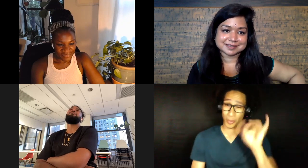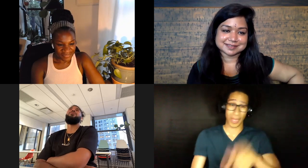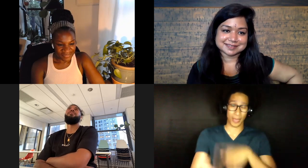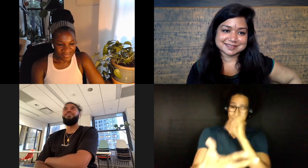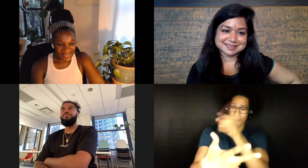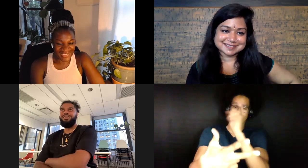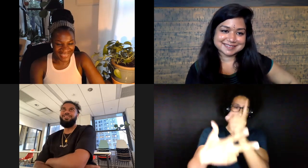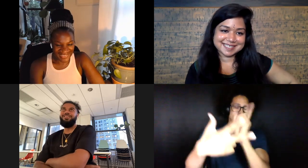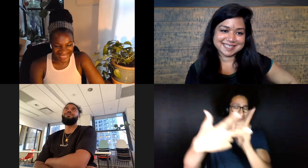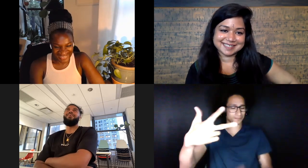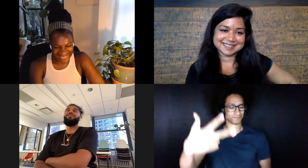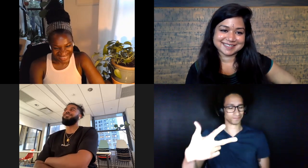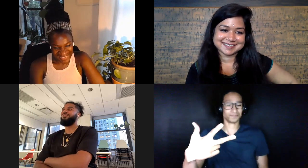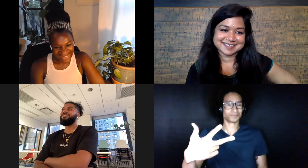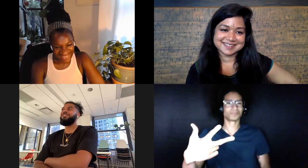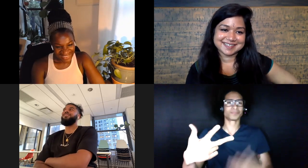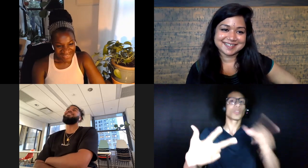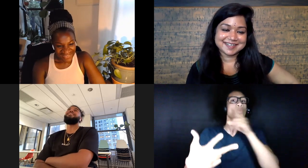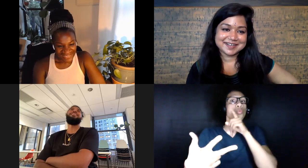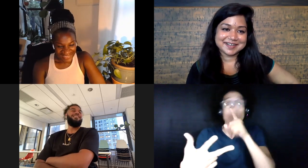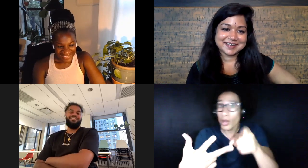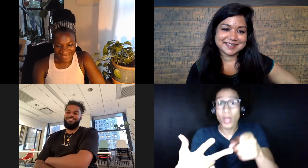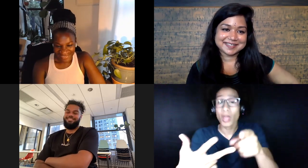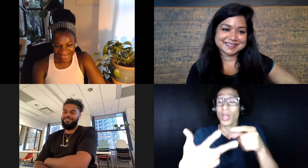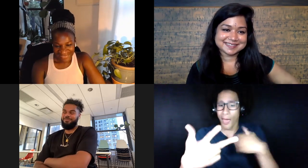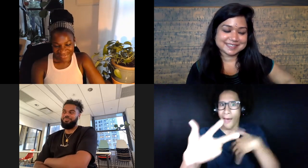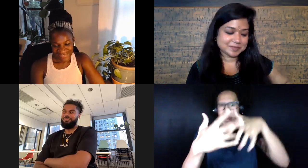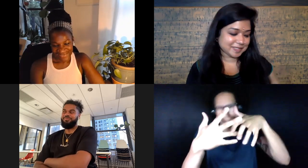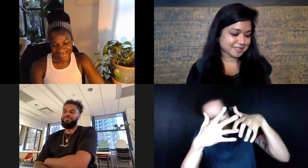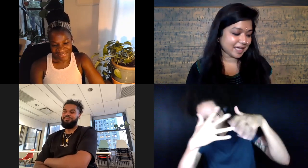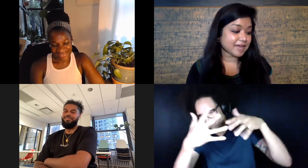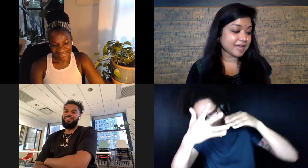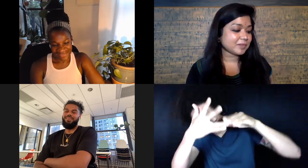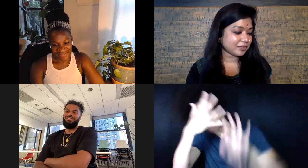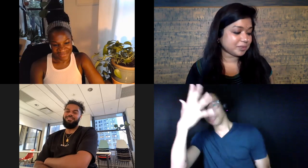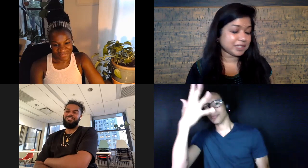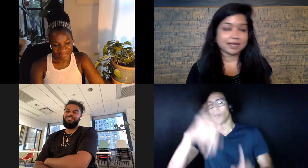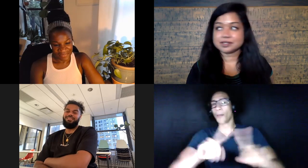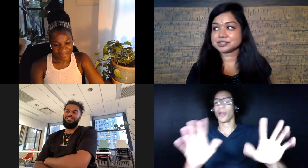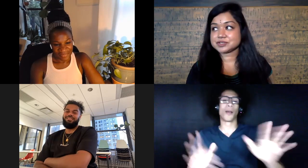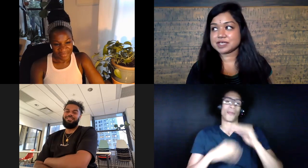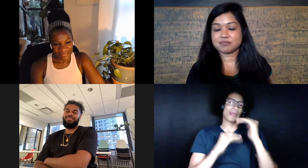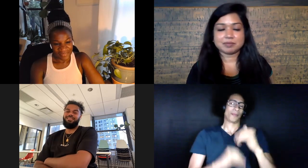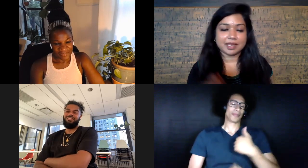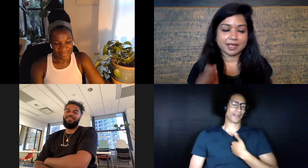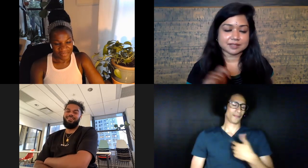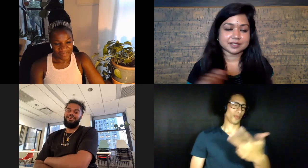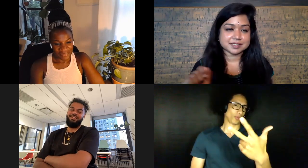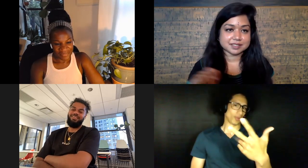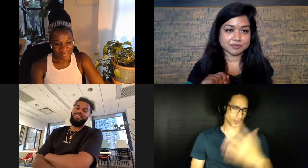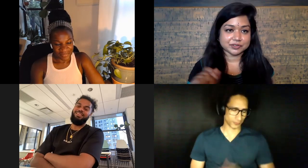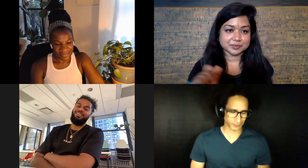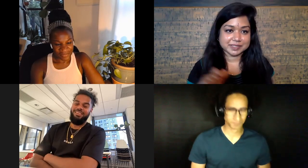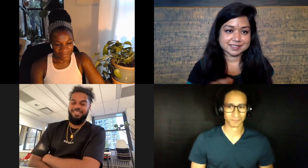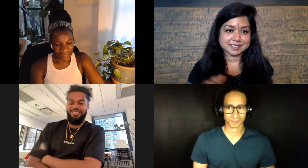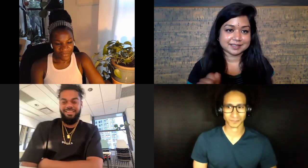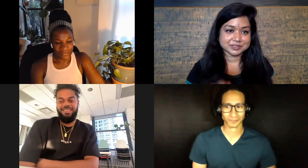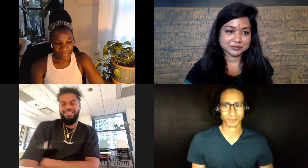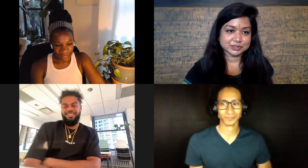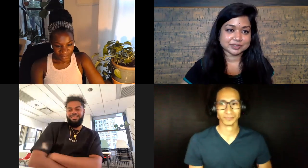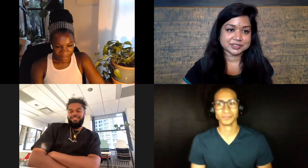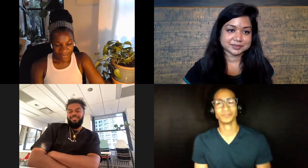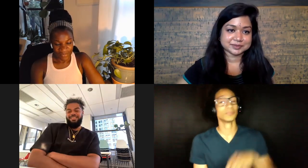come from. And so I'd love to hear from both of you what giving back to your community looks like, and how